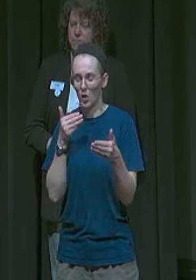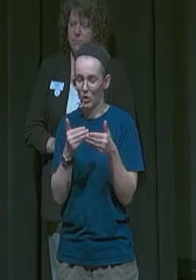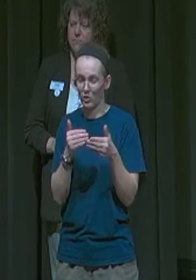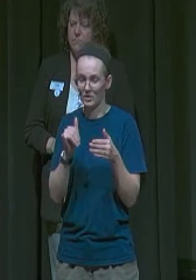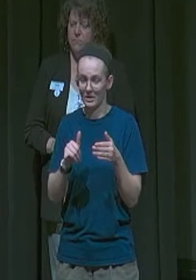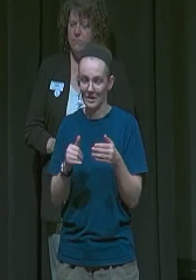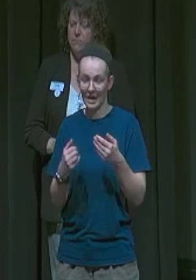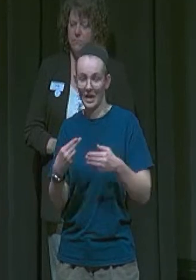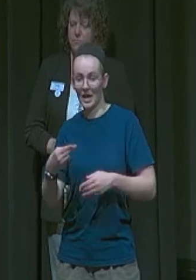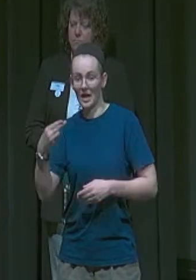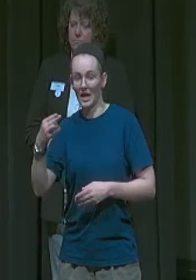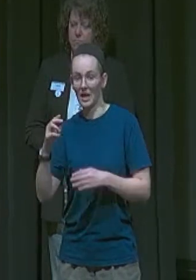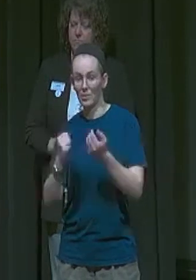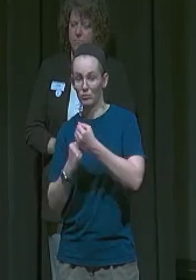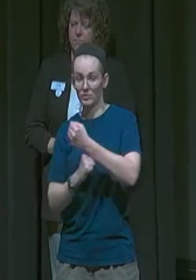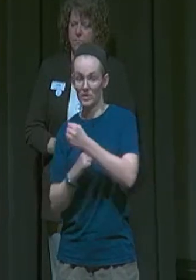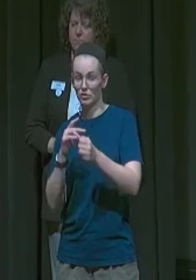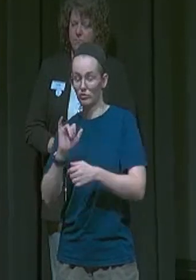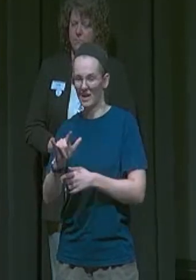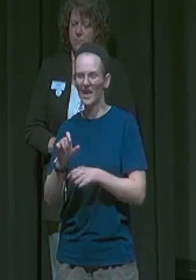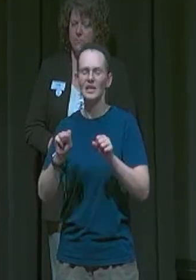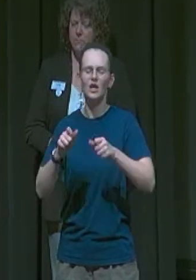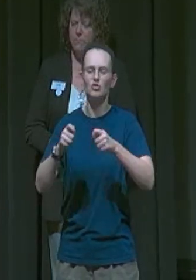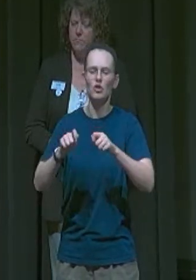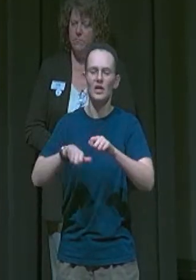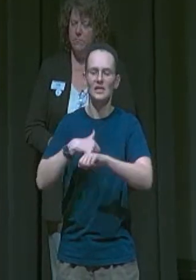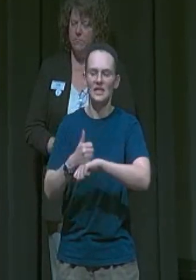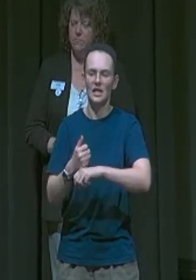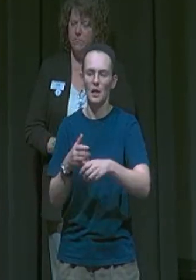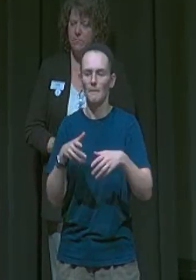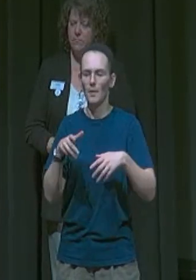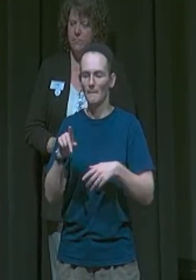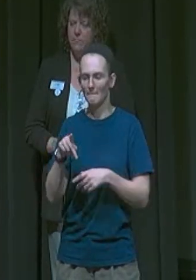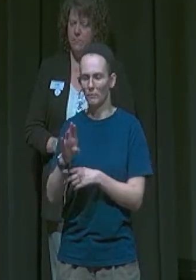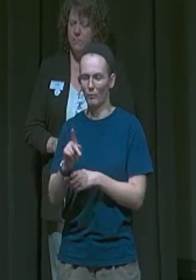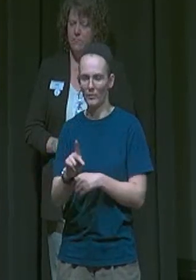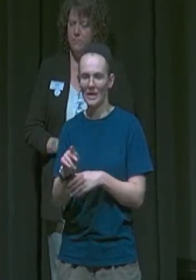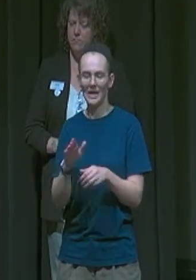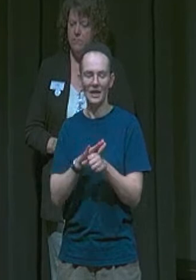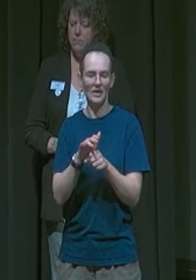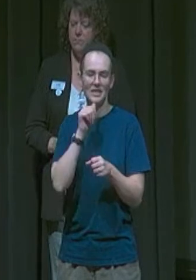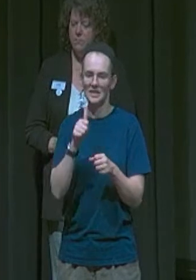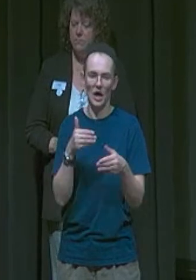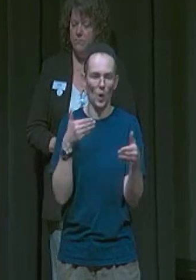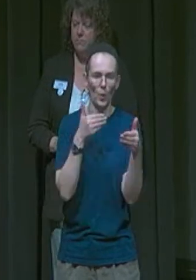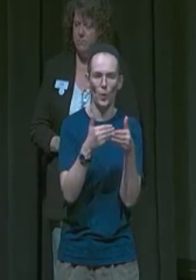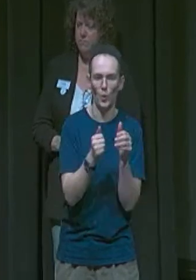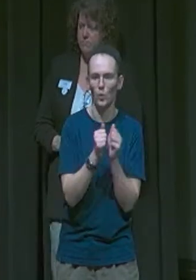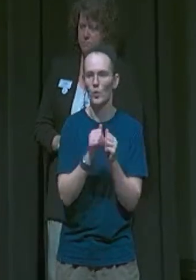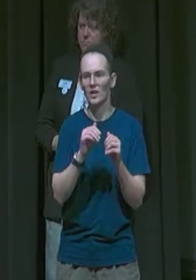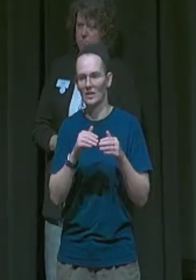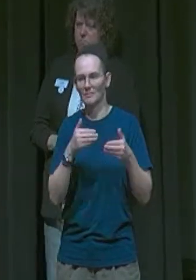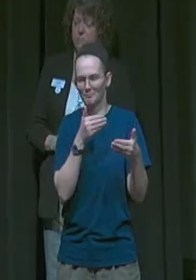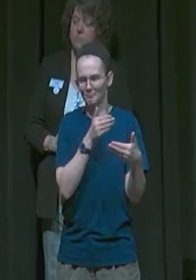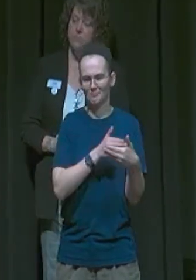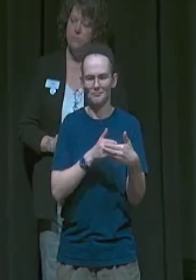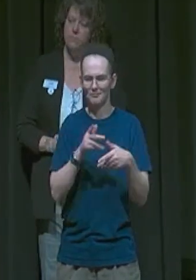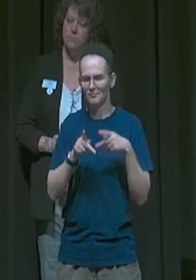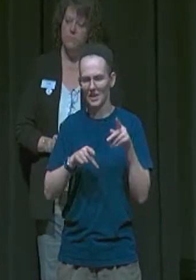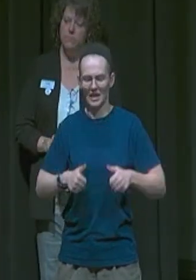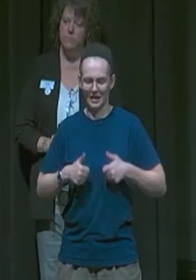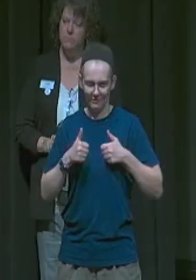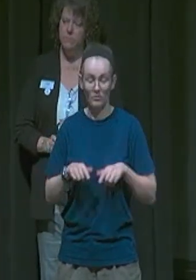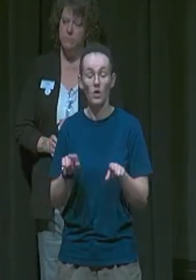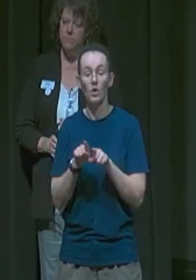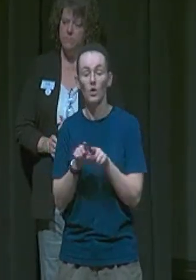the High Bridge Trail. And so we can try to place them in areas to avoid being a nuisance to the neighbors. And then